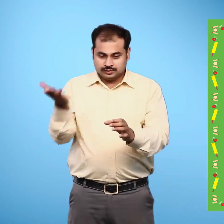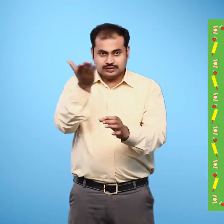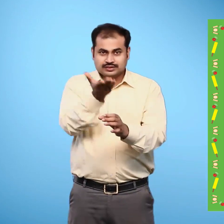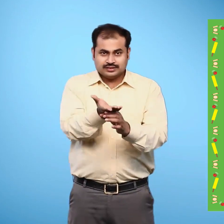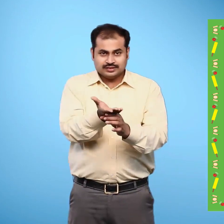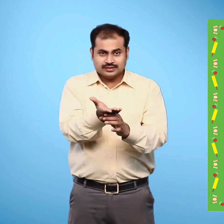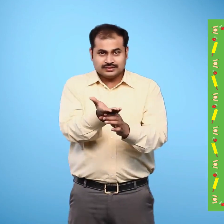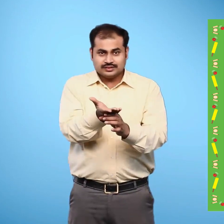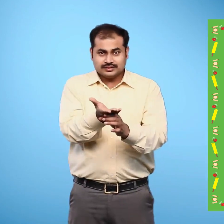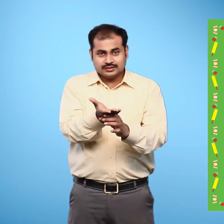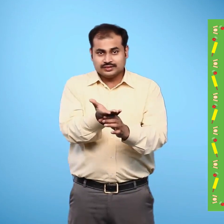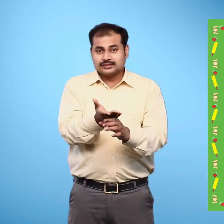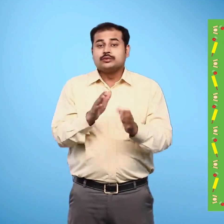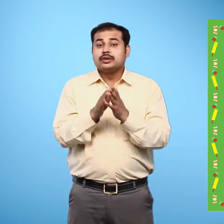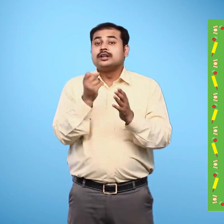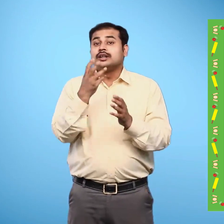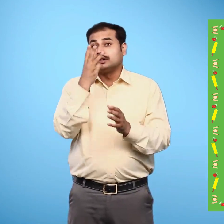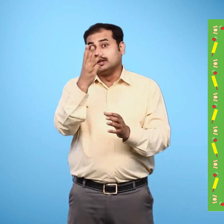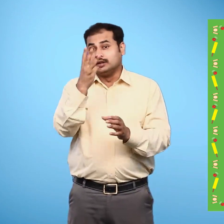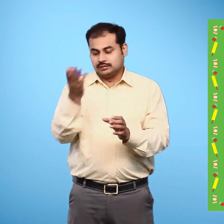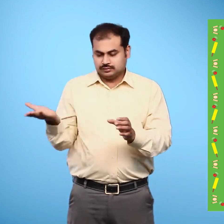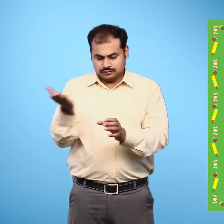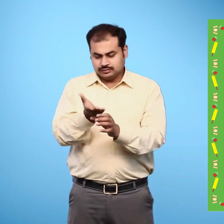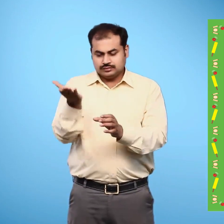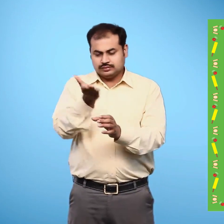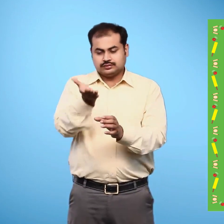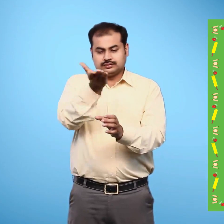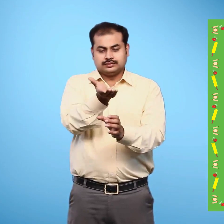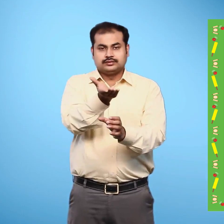position, and 3 books are kept on it.